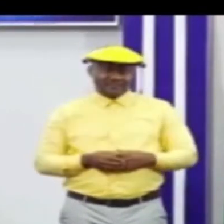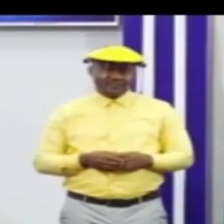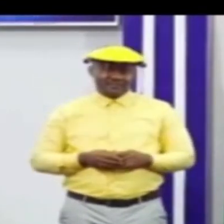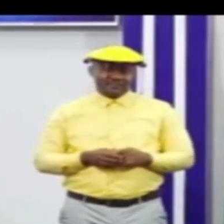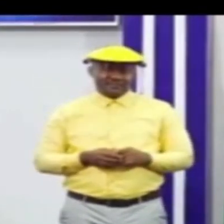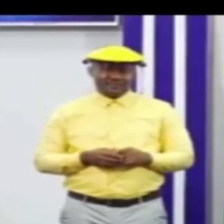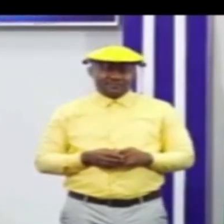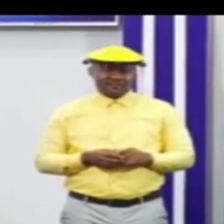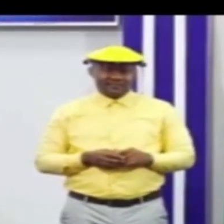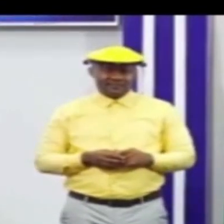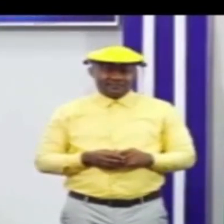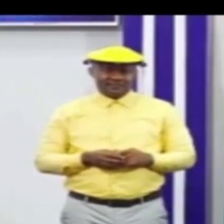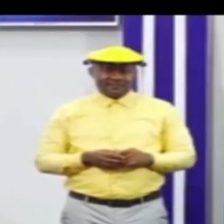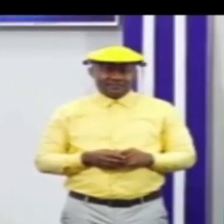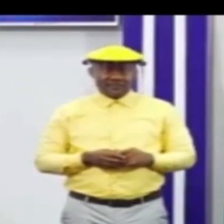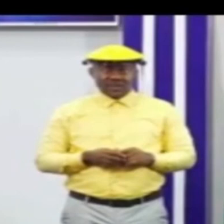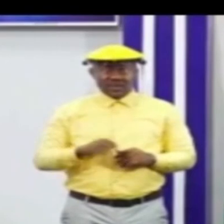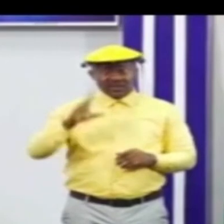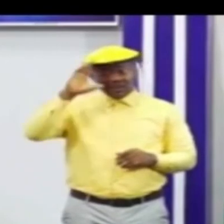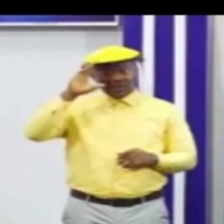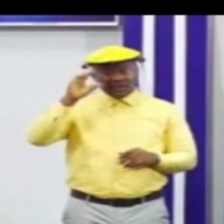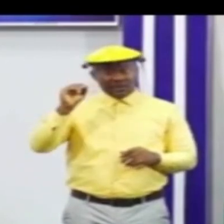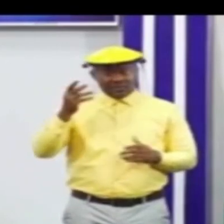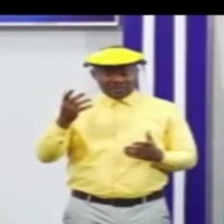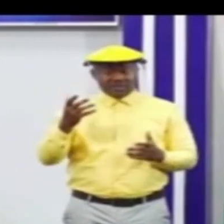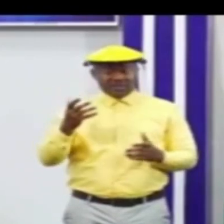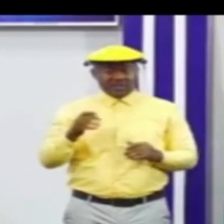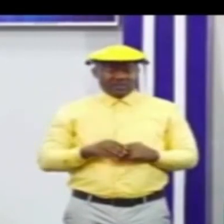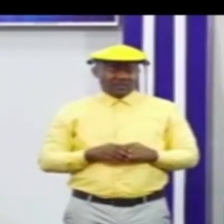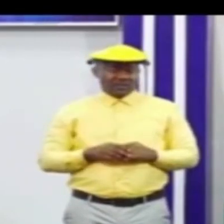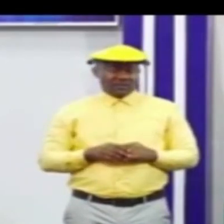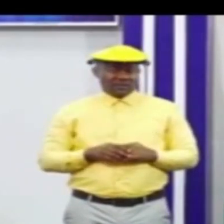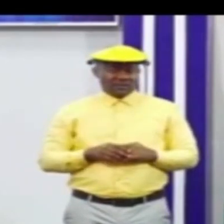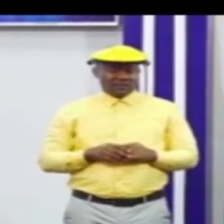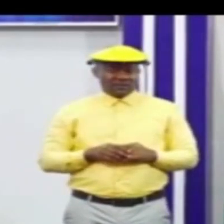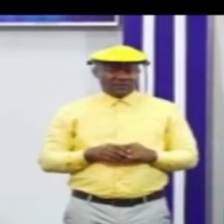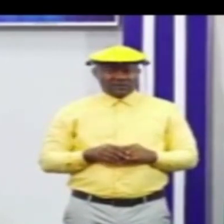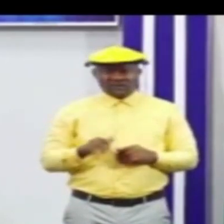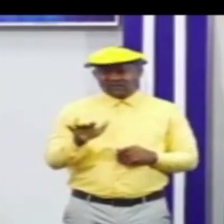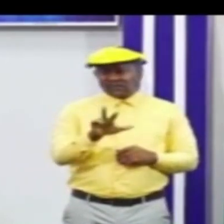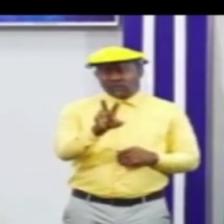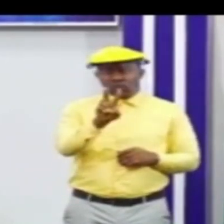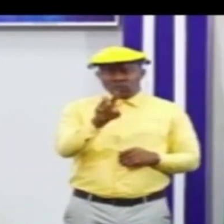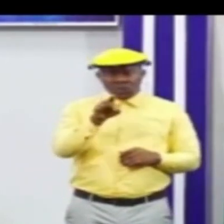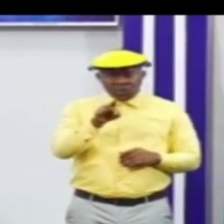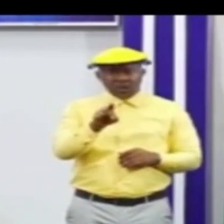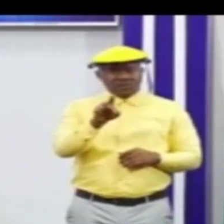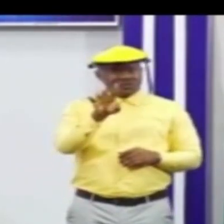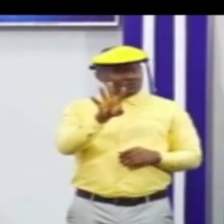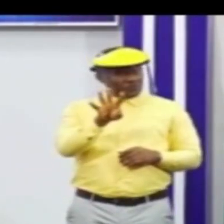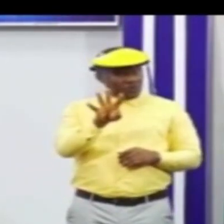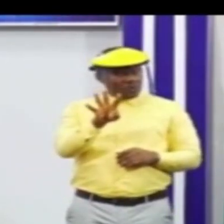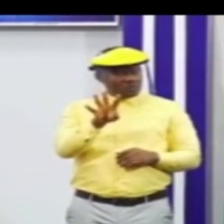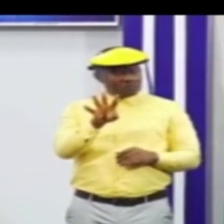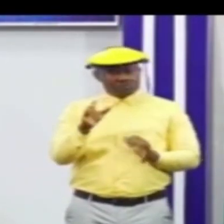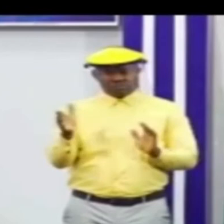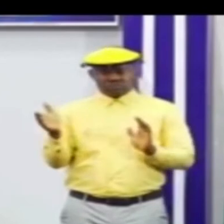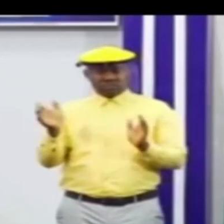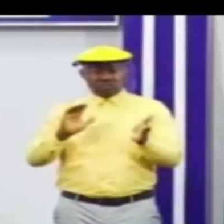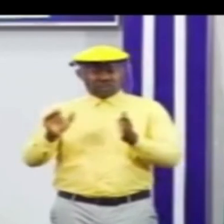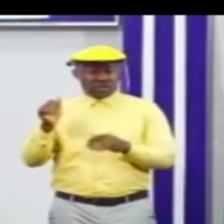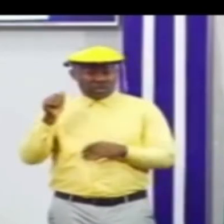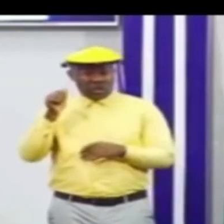The median age for the male, mean age for males is 52.4 compared with